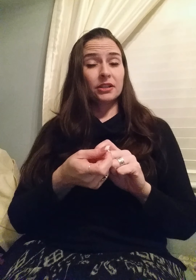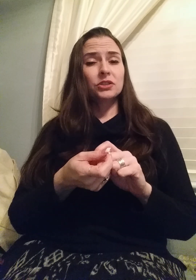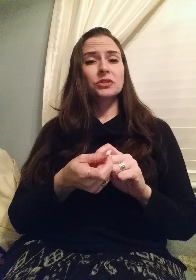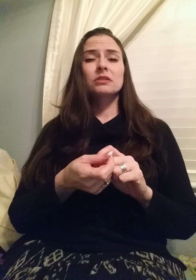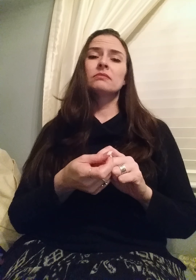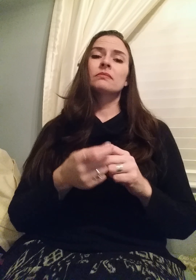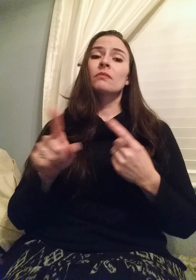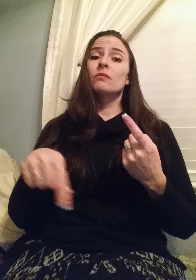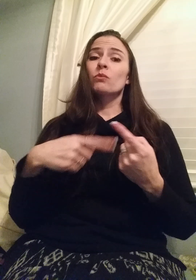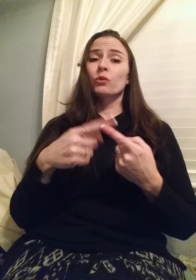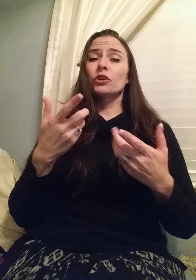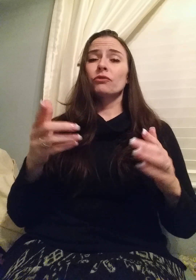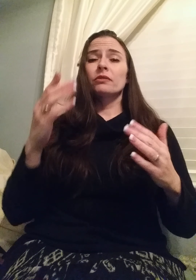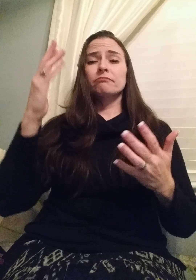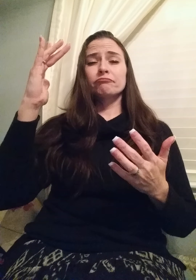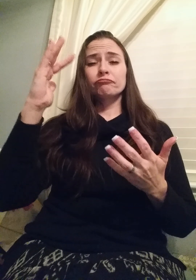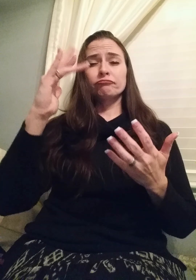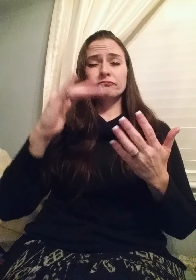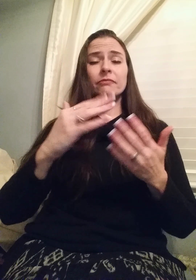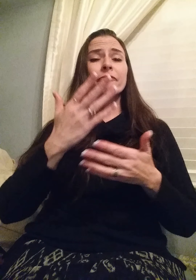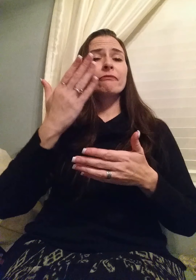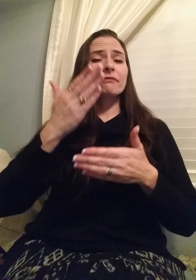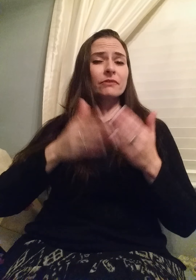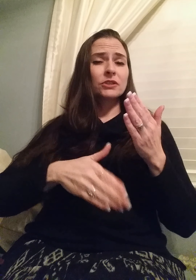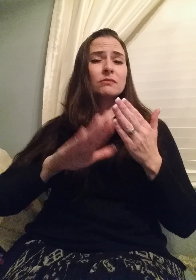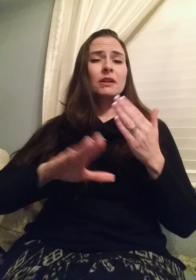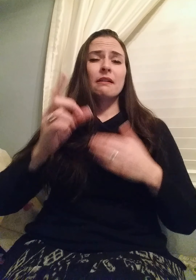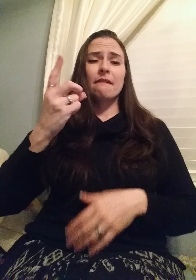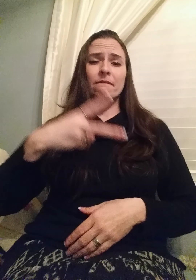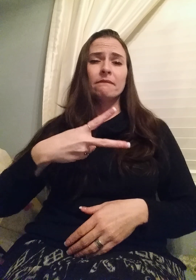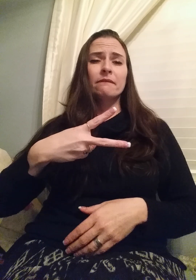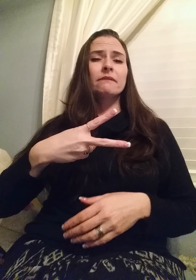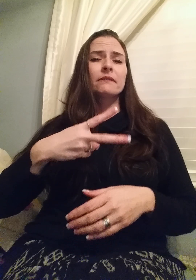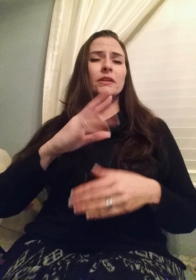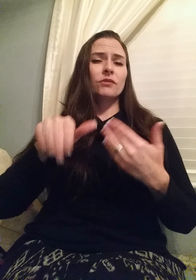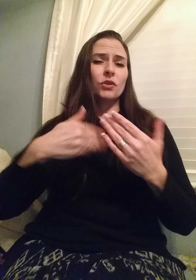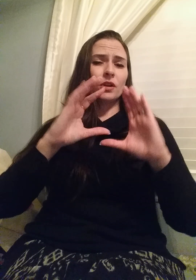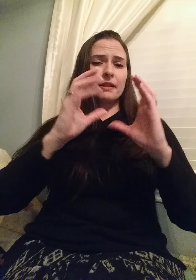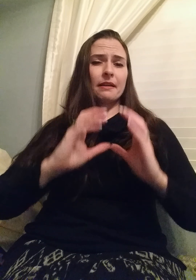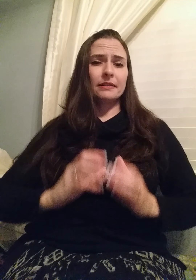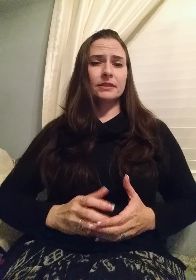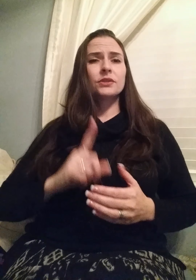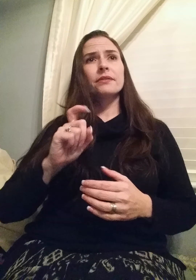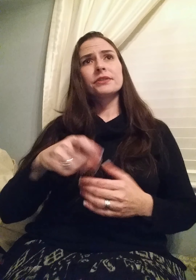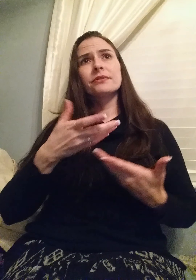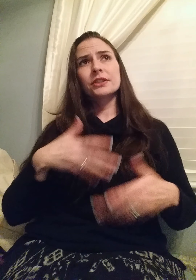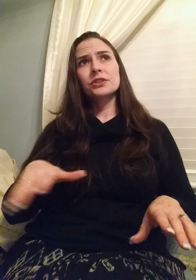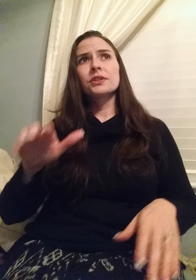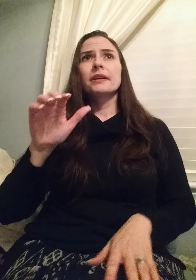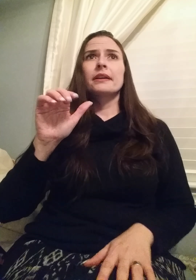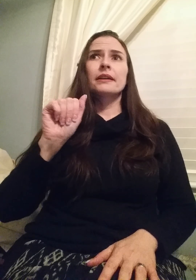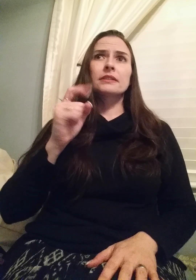have to have completed ASL 1 through 4, Intro to the Interpreting Profession, Finger Spelling and